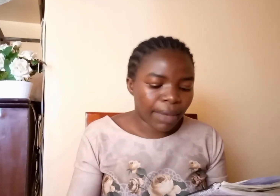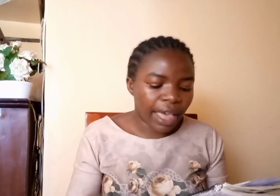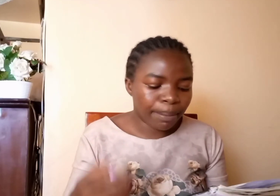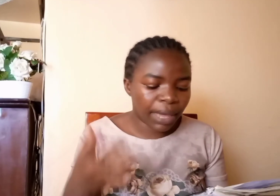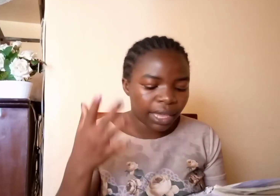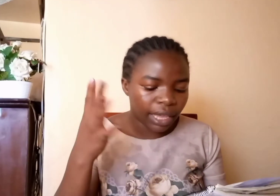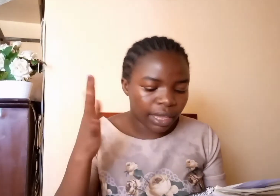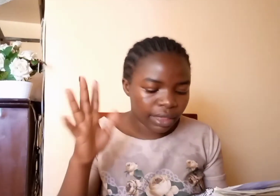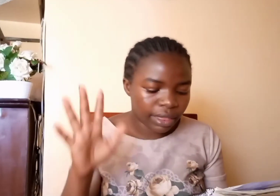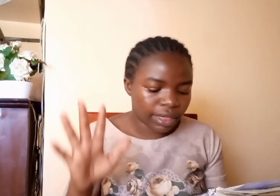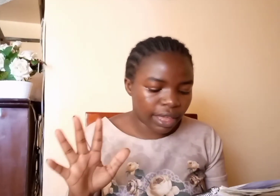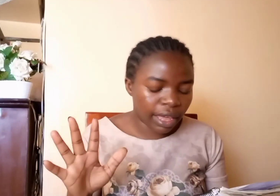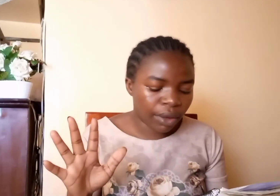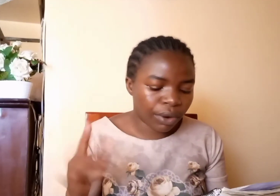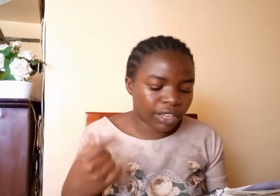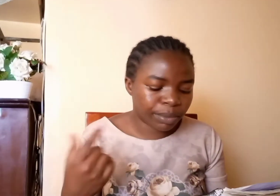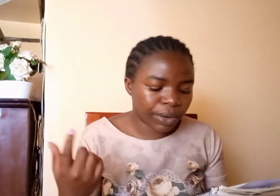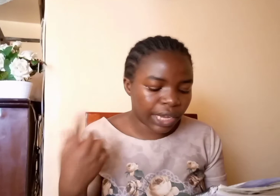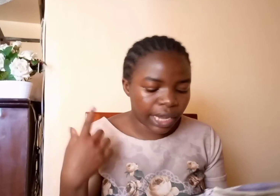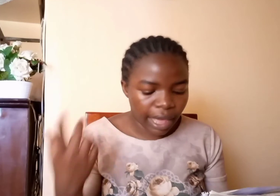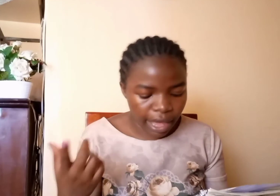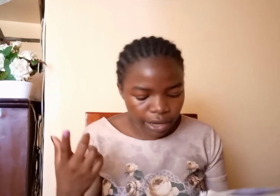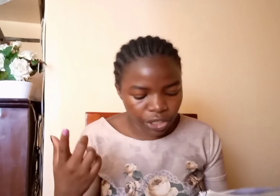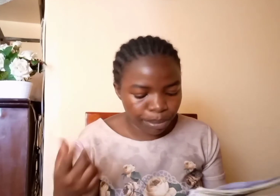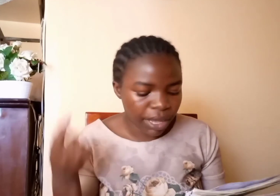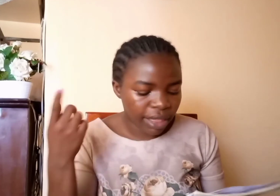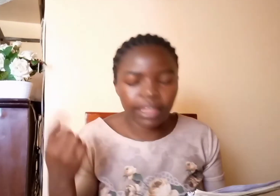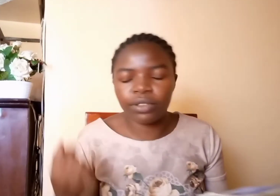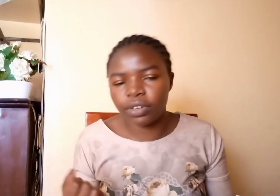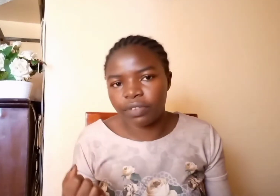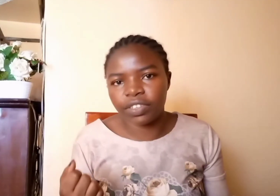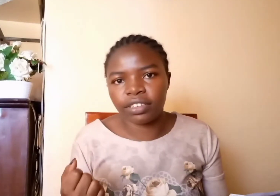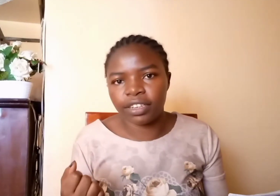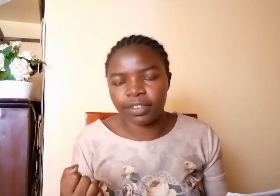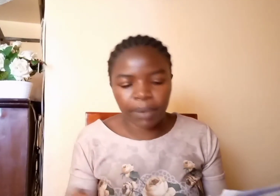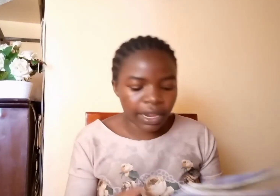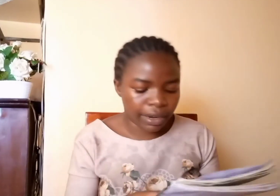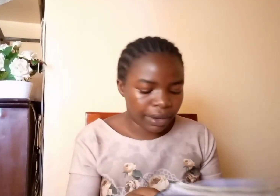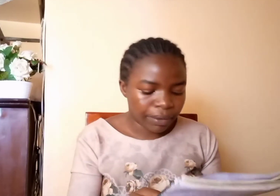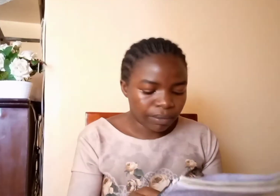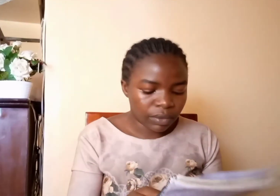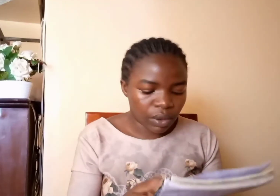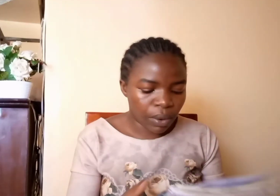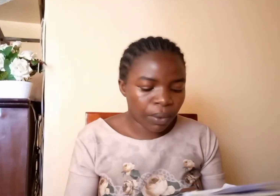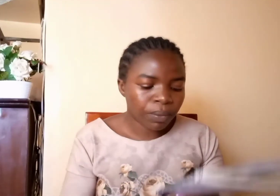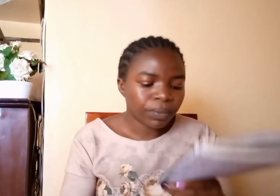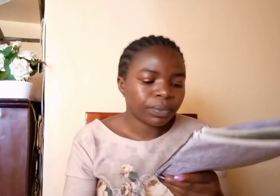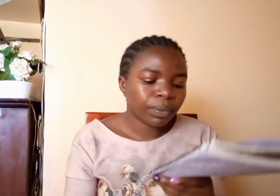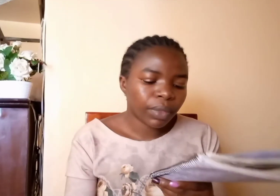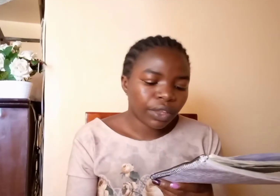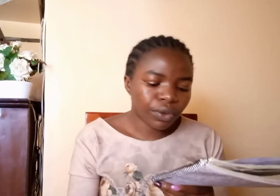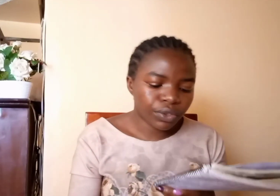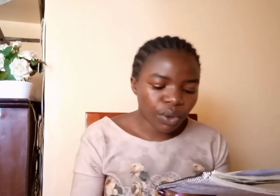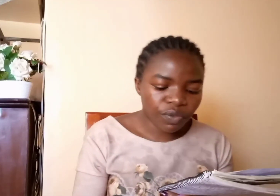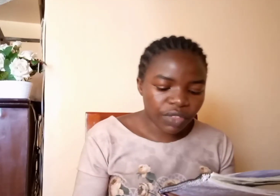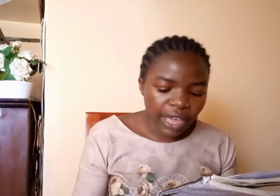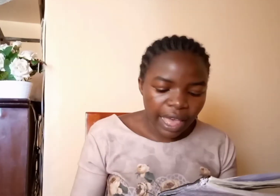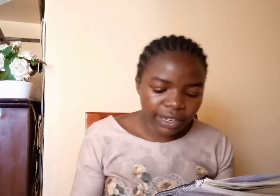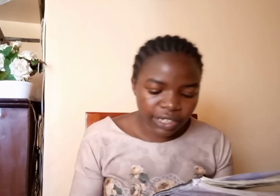by making the corresponding handshake. That's what I've just explained. So use of the